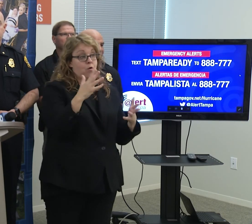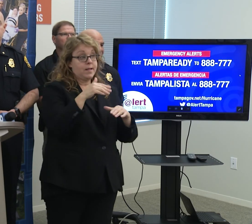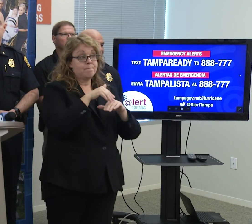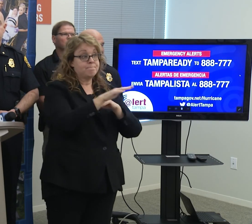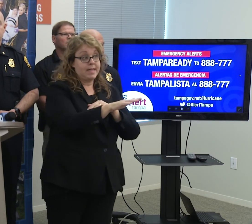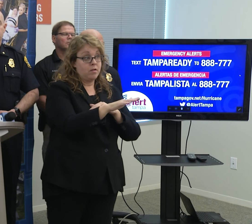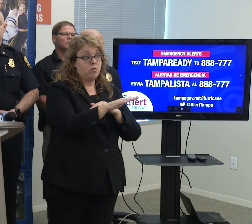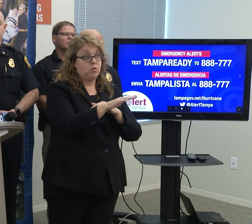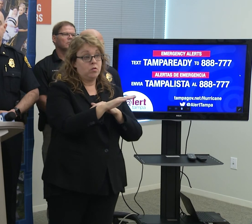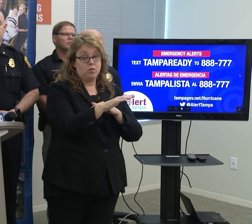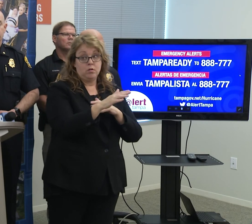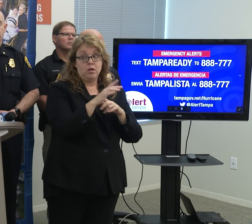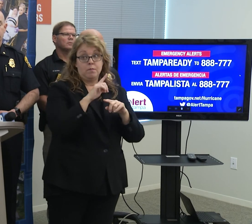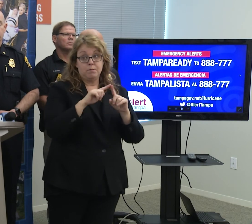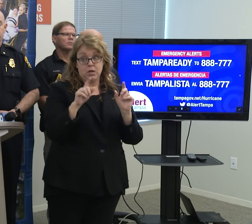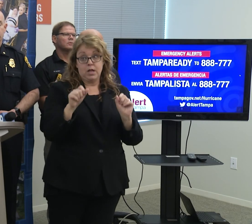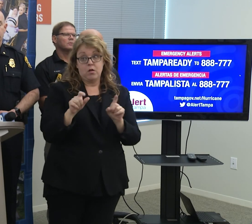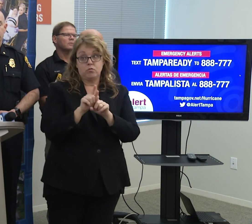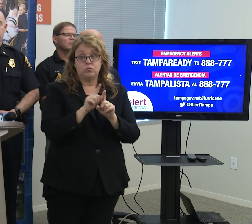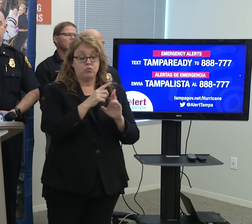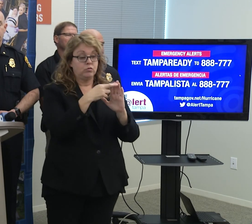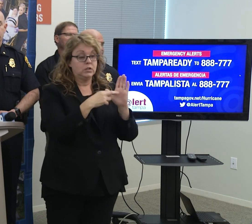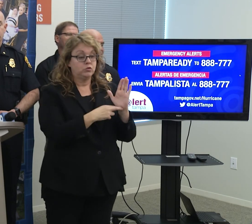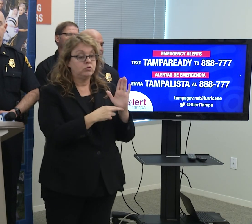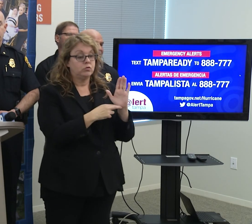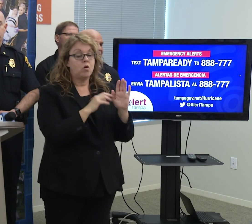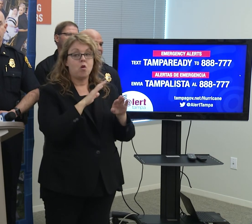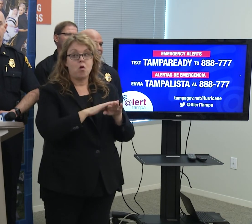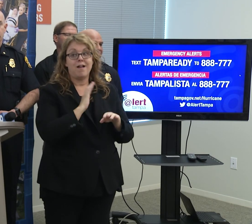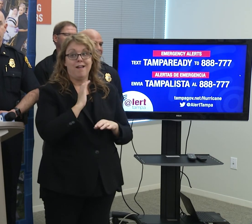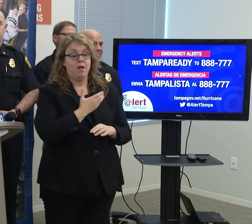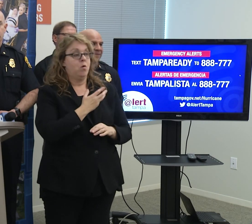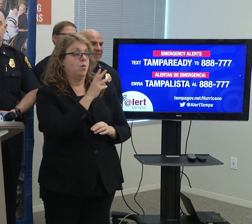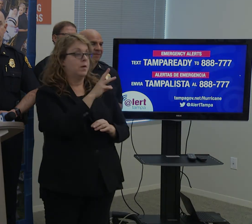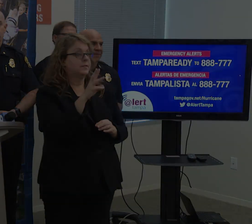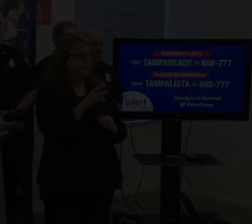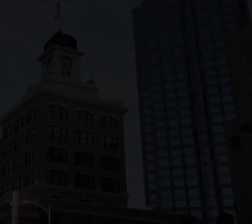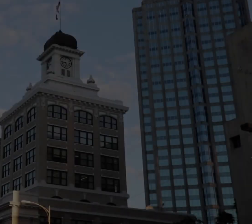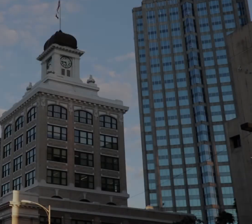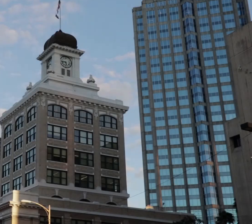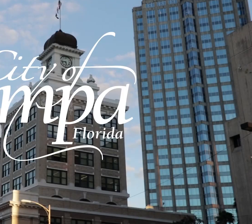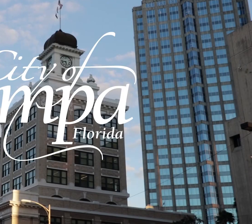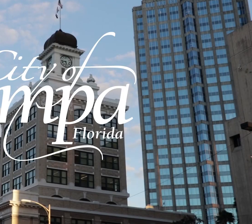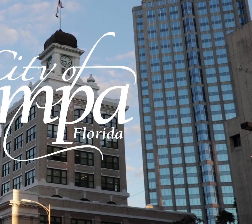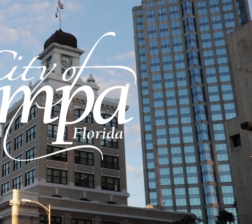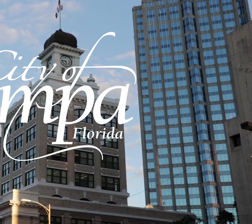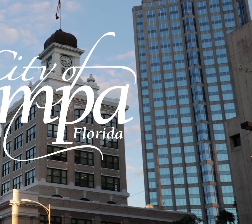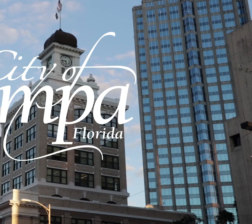mailed out to the citizens, but they can also get more off of our website.